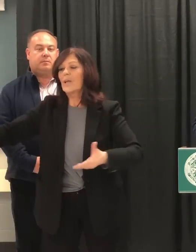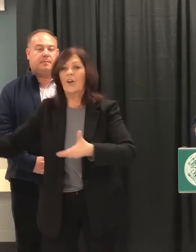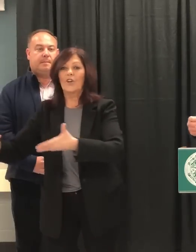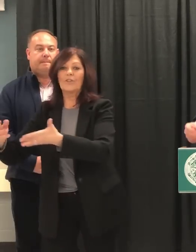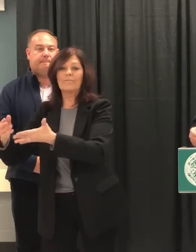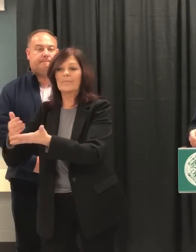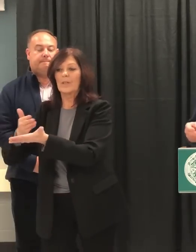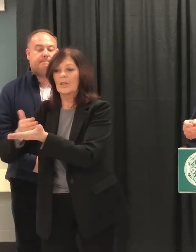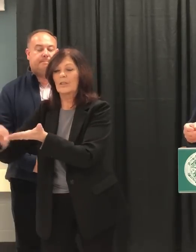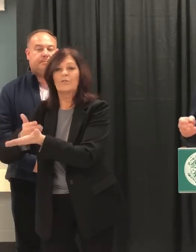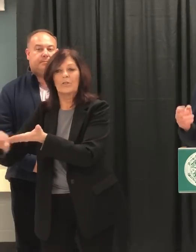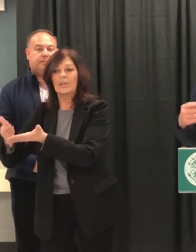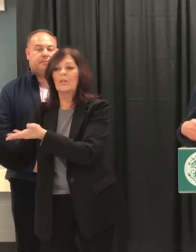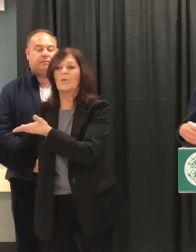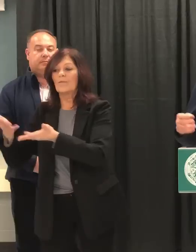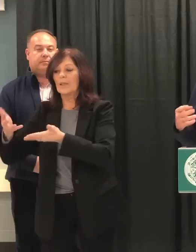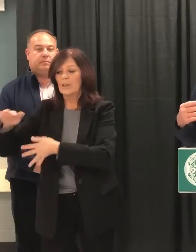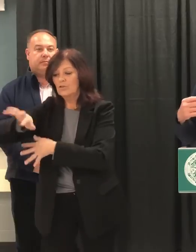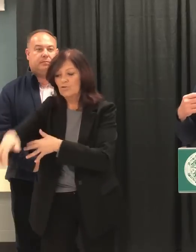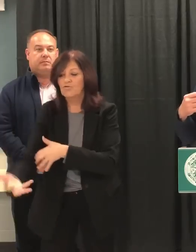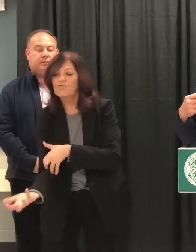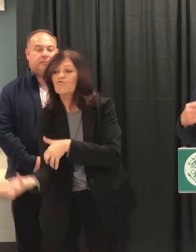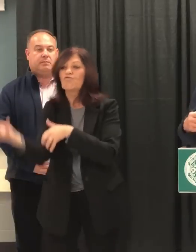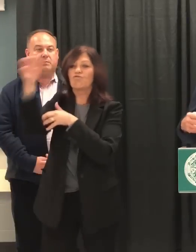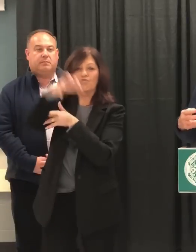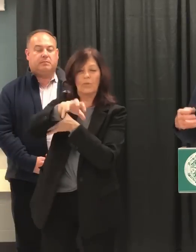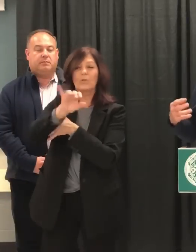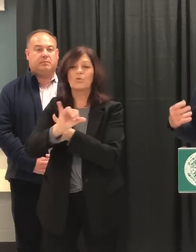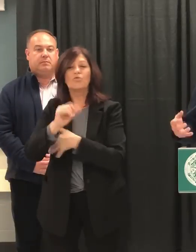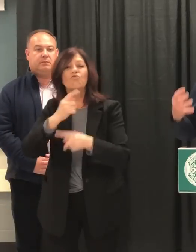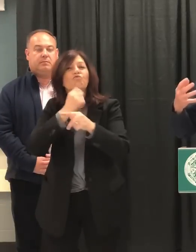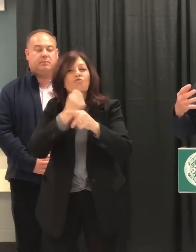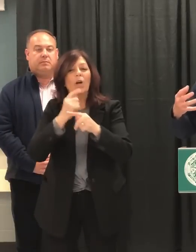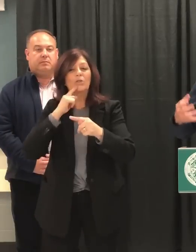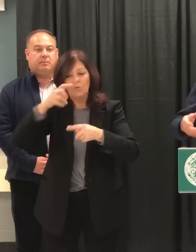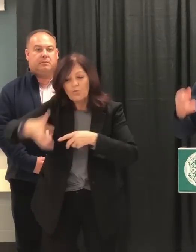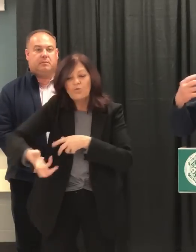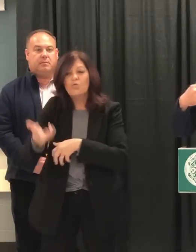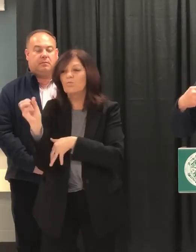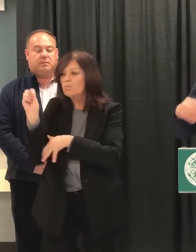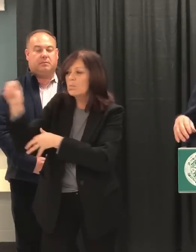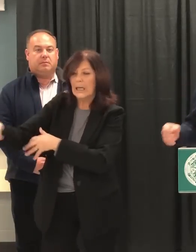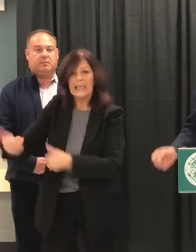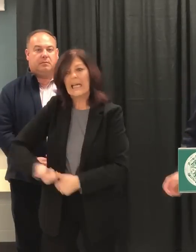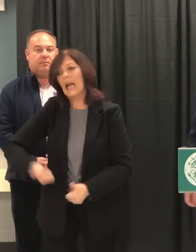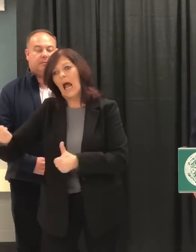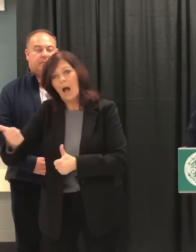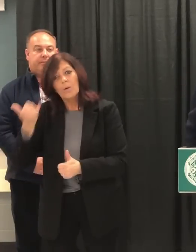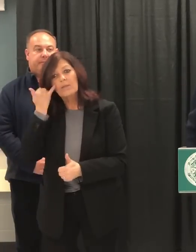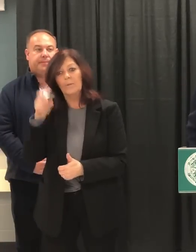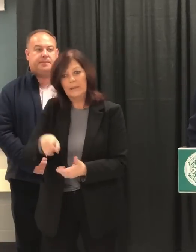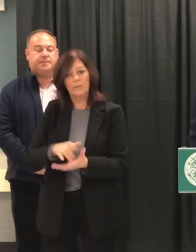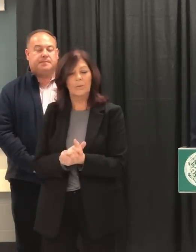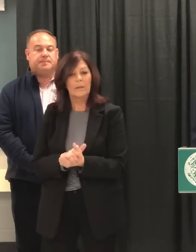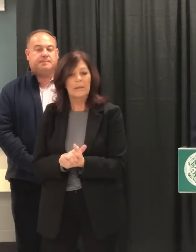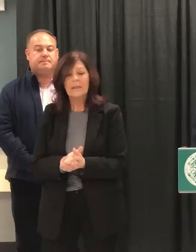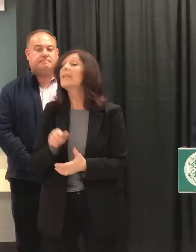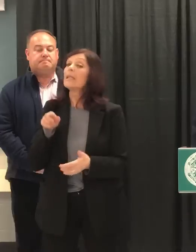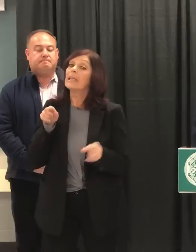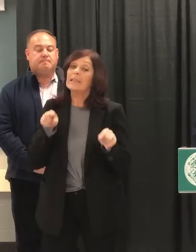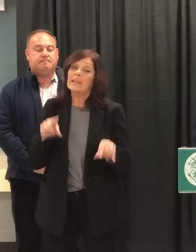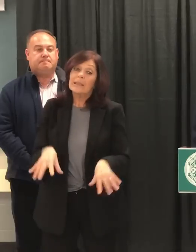to provide high lifts, bucket trucks, as well as other trucks to actually scoop the snow, get it out of there if need be. This is